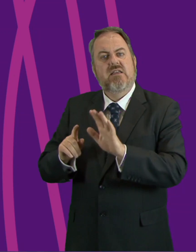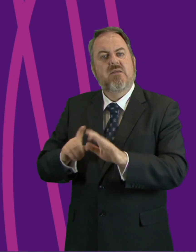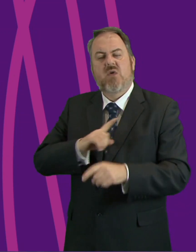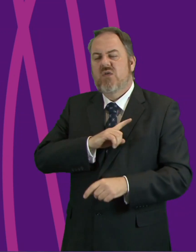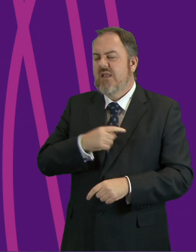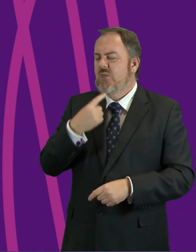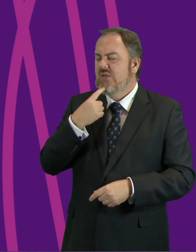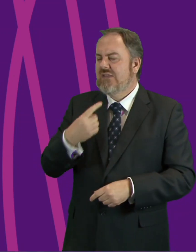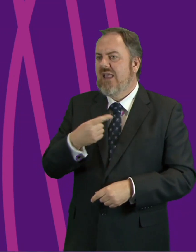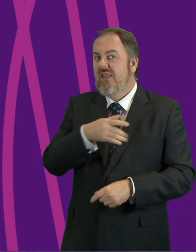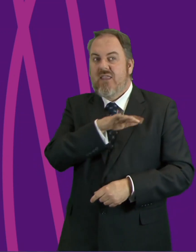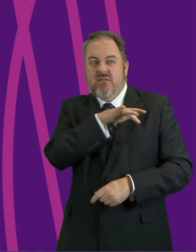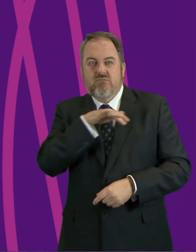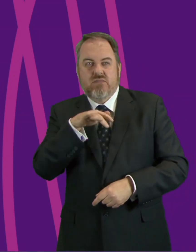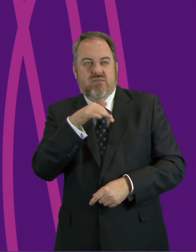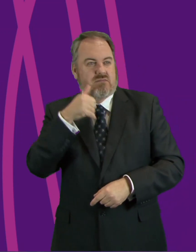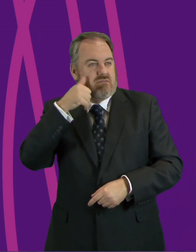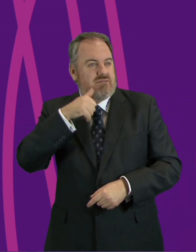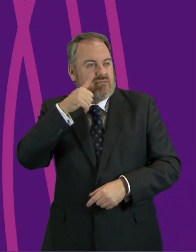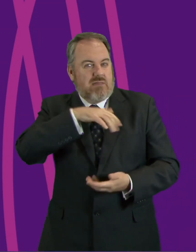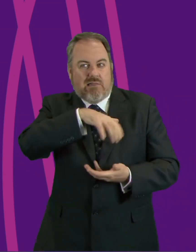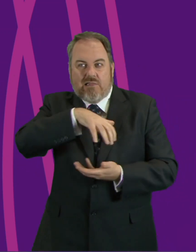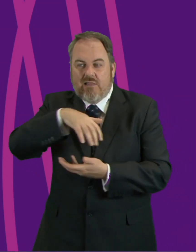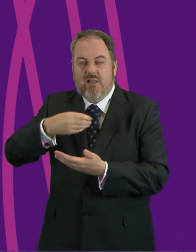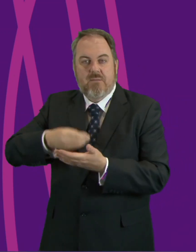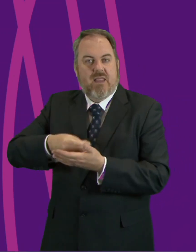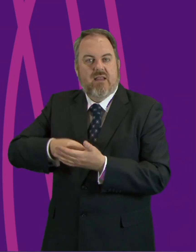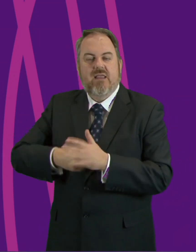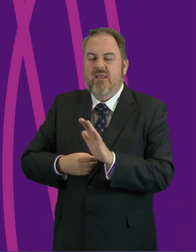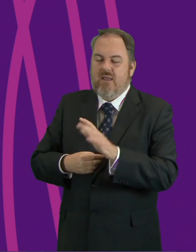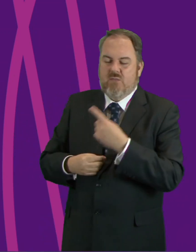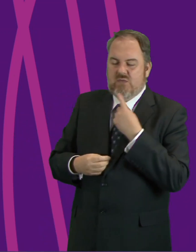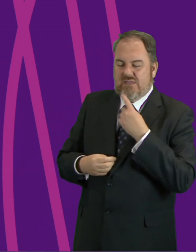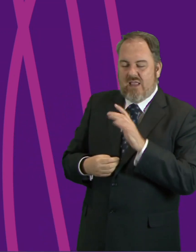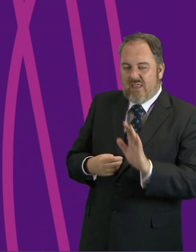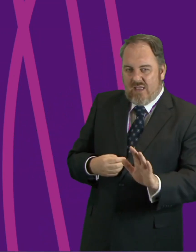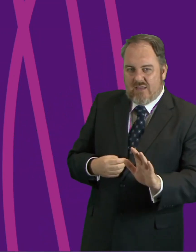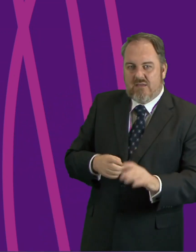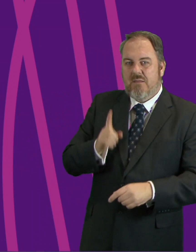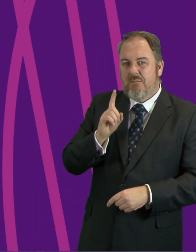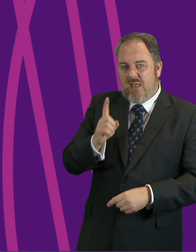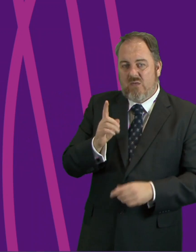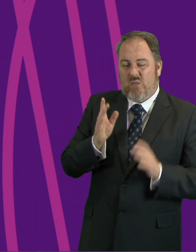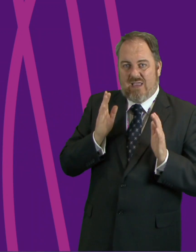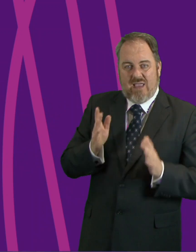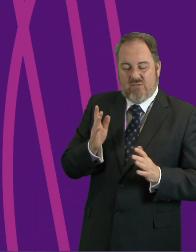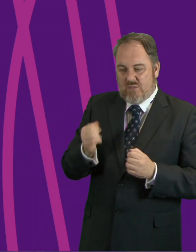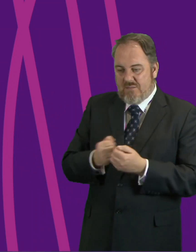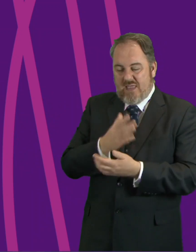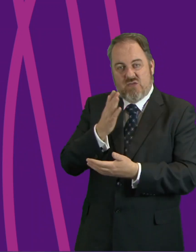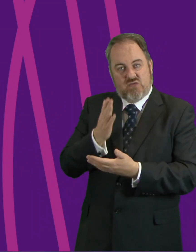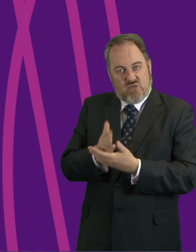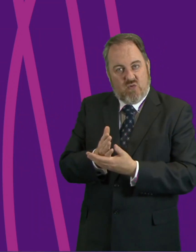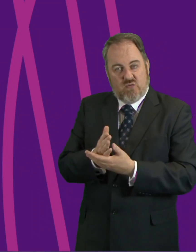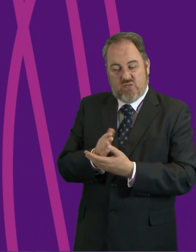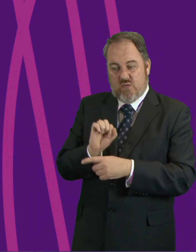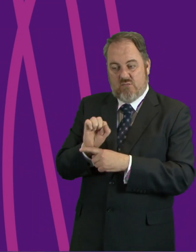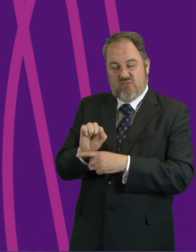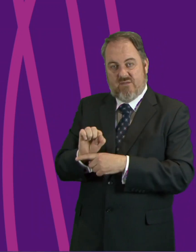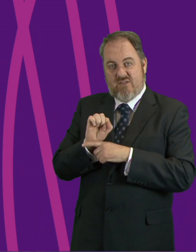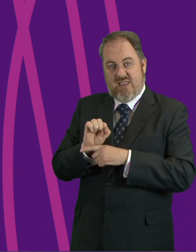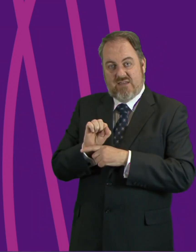are fraudulently applying for money, and certainly not in the sector he's talking about, but we need to have some way of guarding against that.